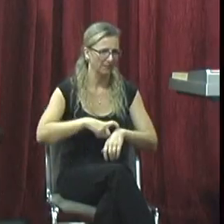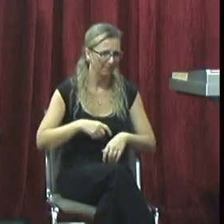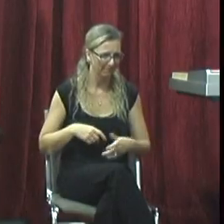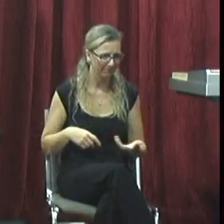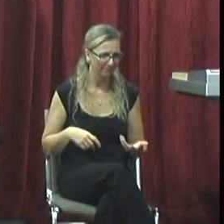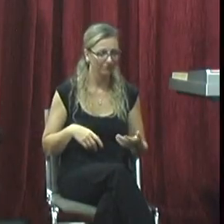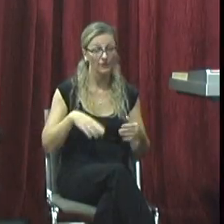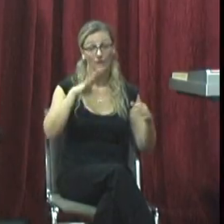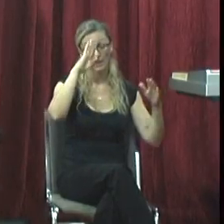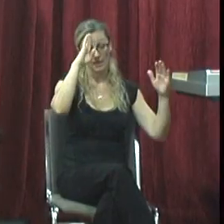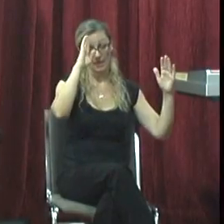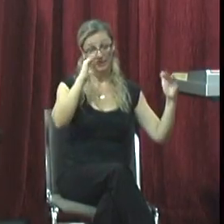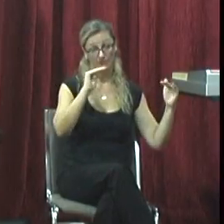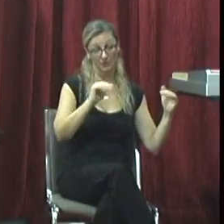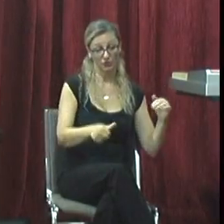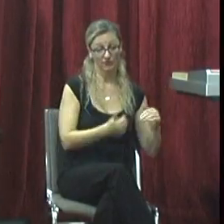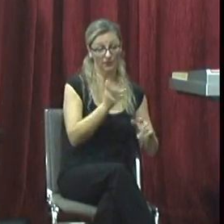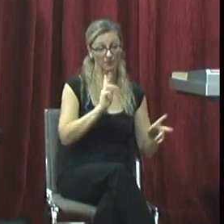Expectations of other people.